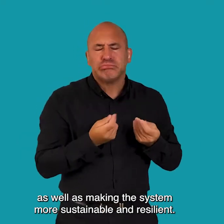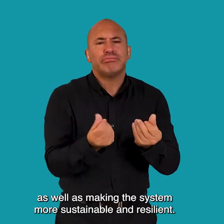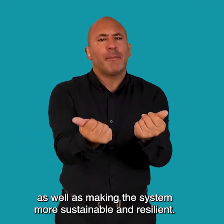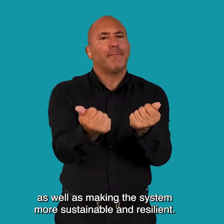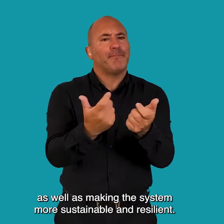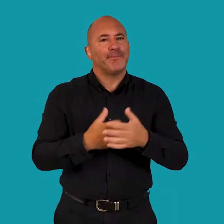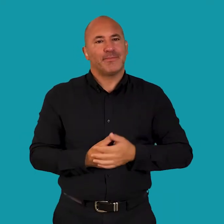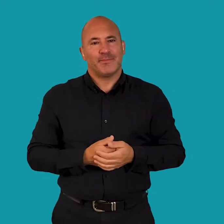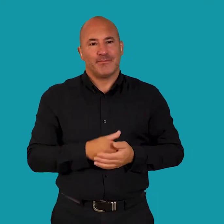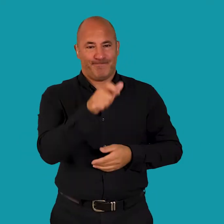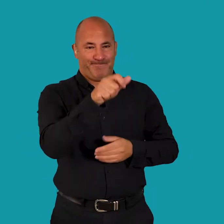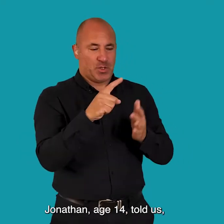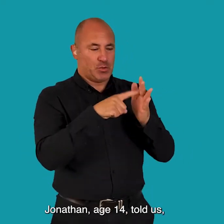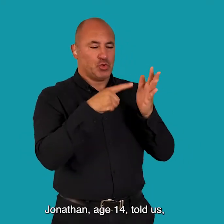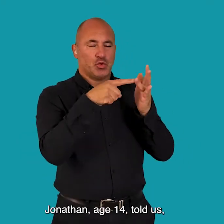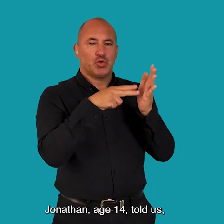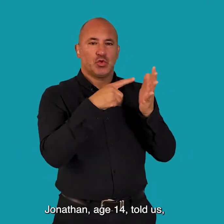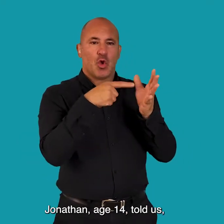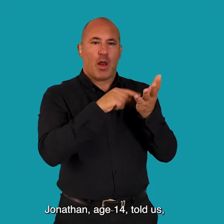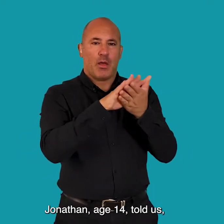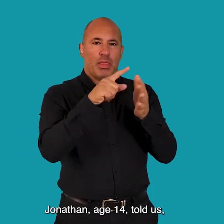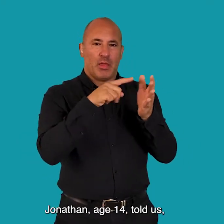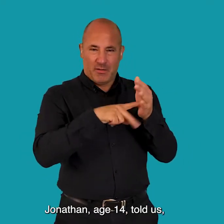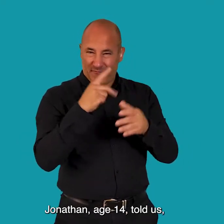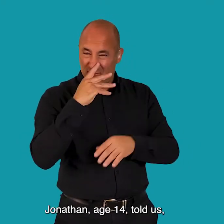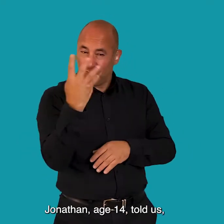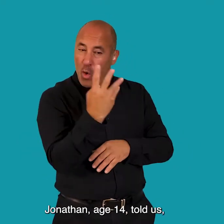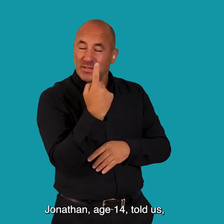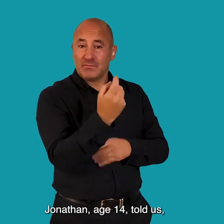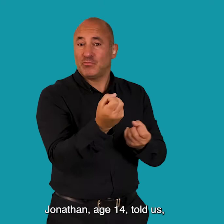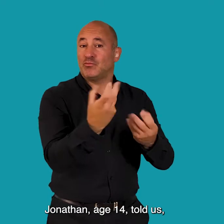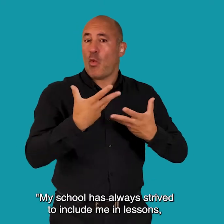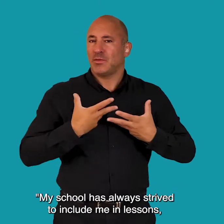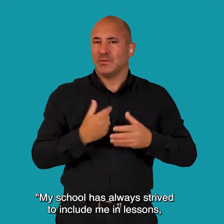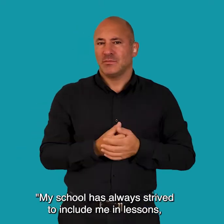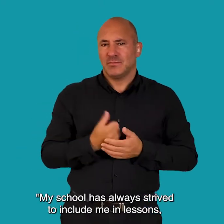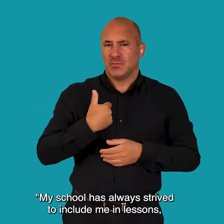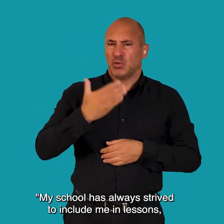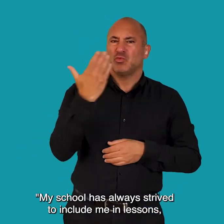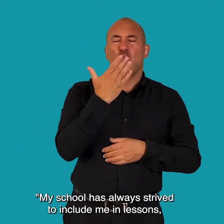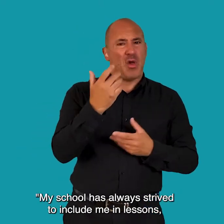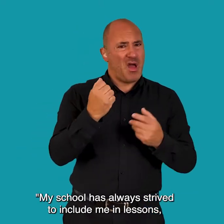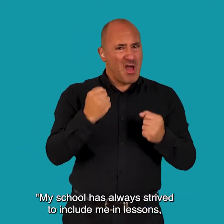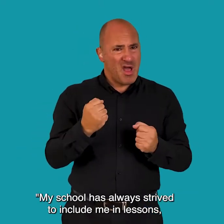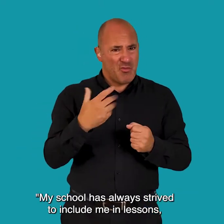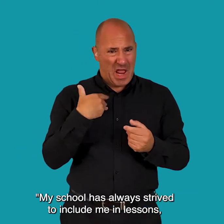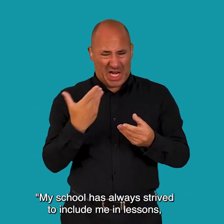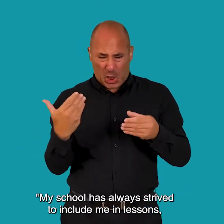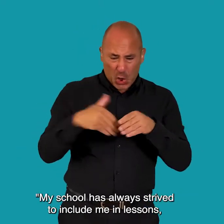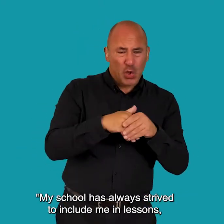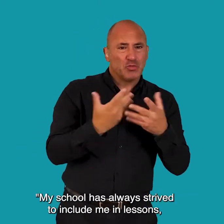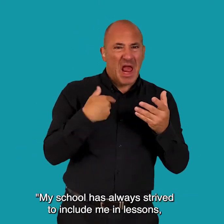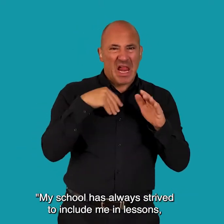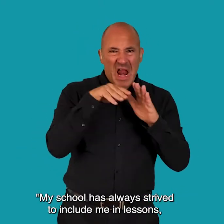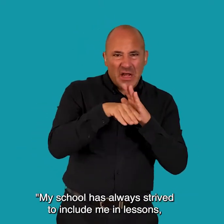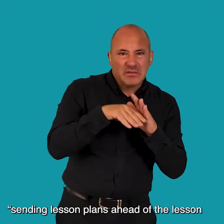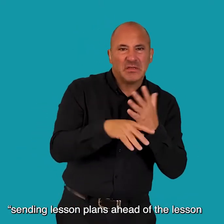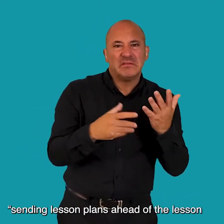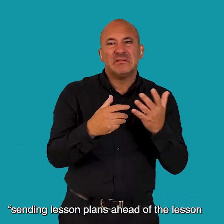resilient. Jonathan, age 14, told us, "My school has always strived to include me in lessons, sending